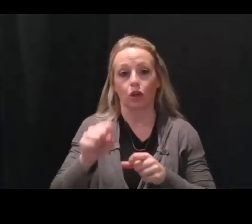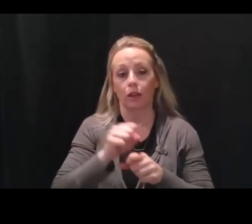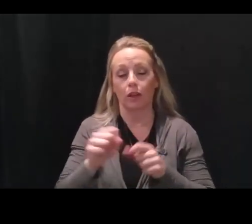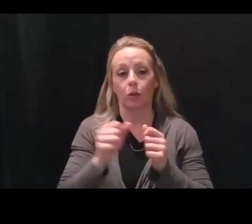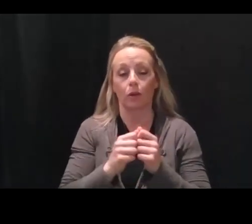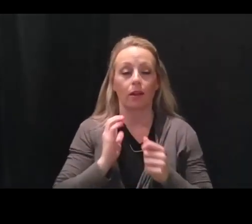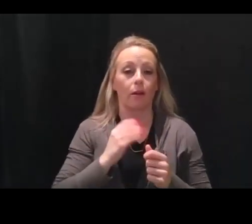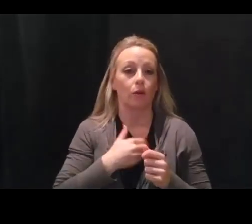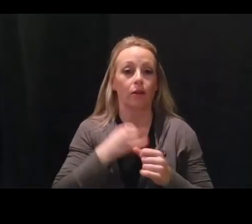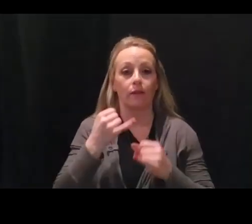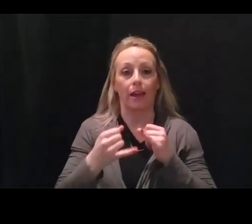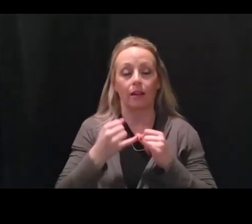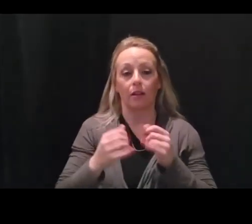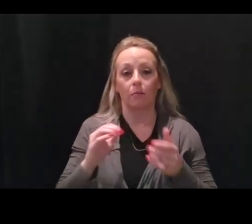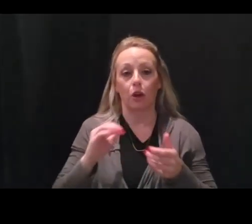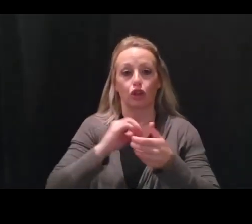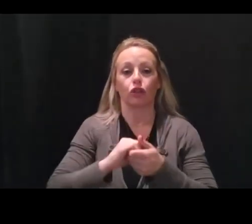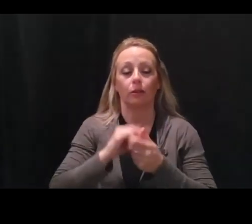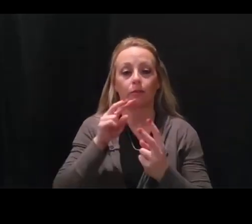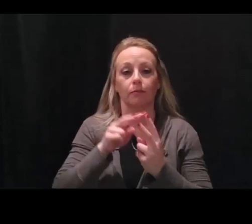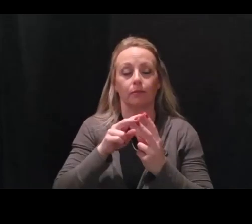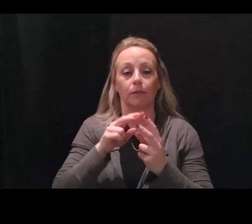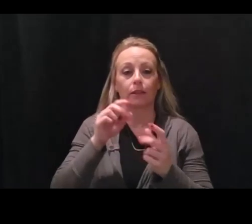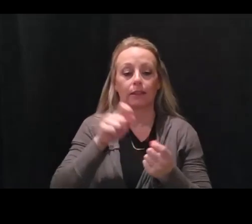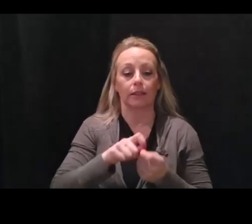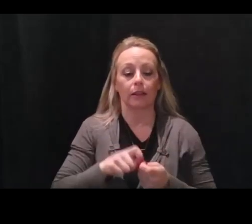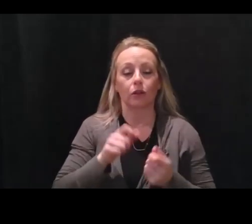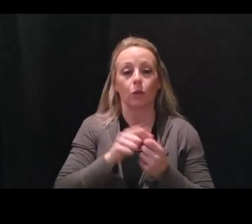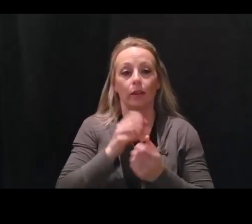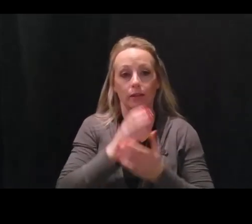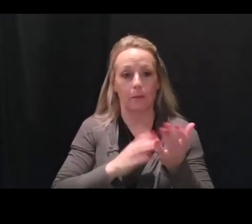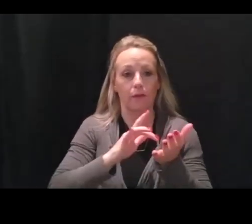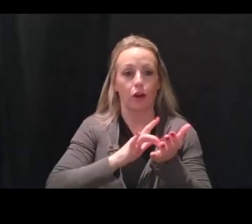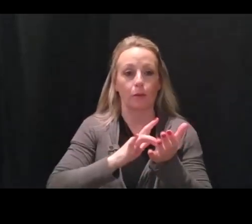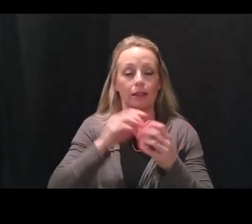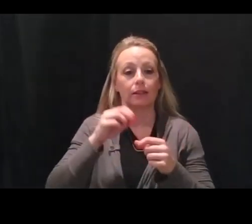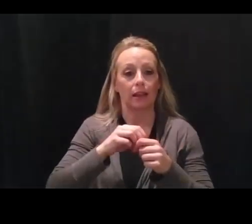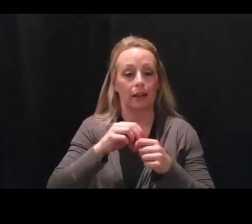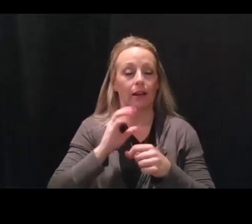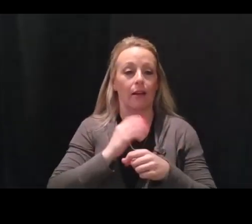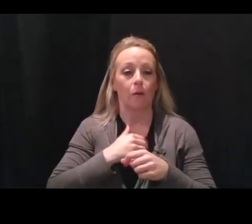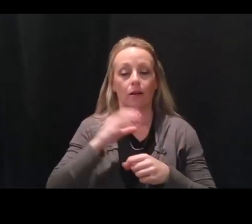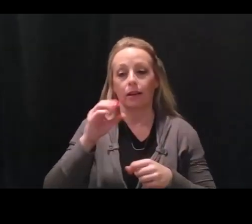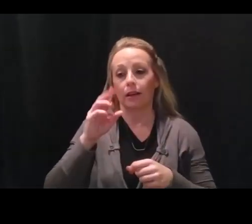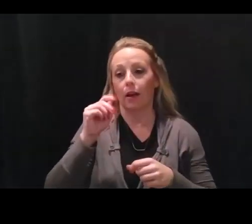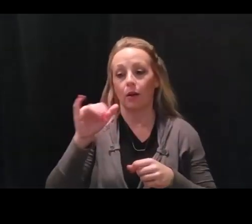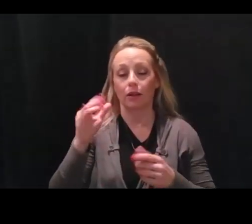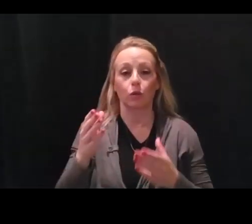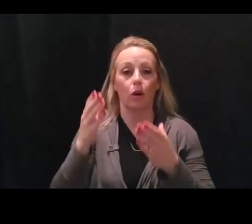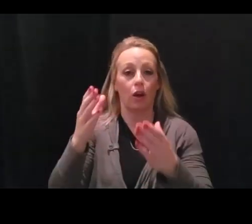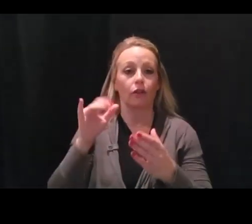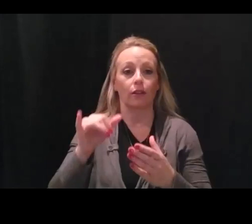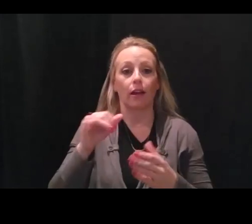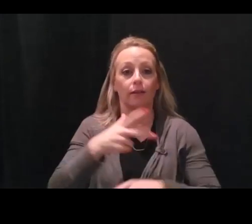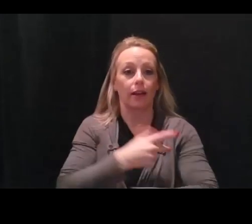final partnership details with some pharmacies in the county to also offer vaccines, as well as community health